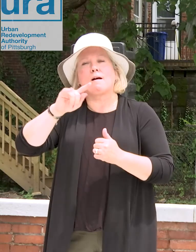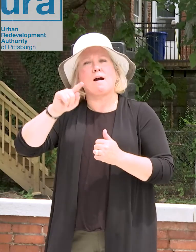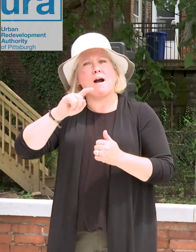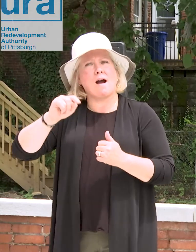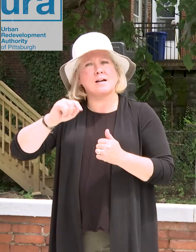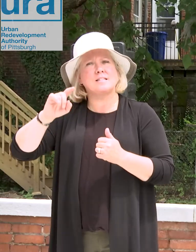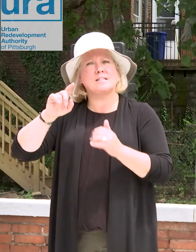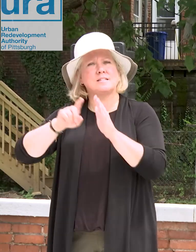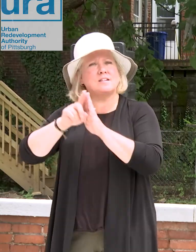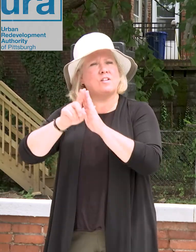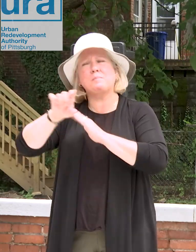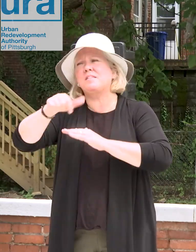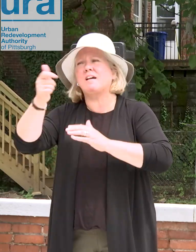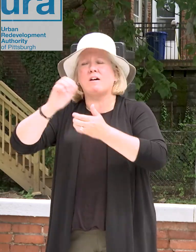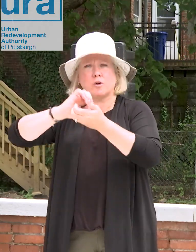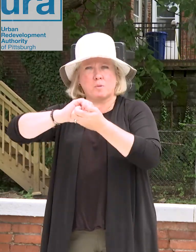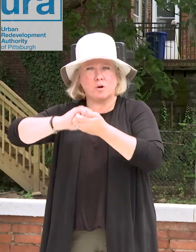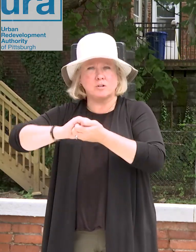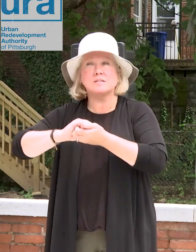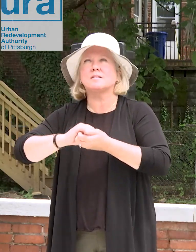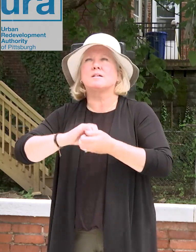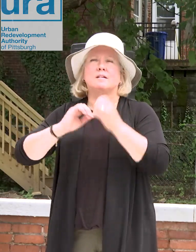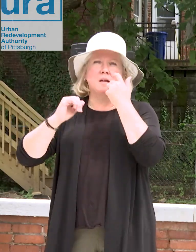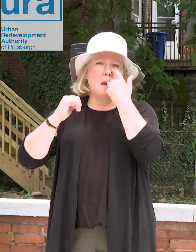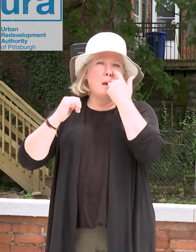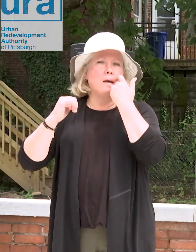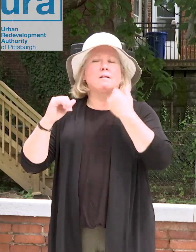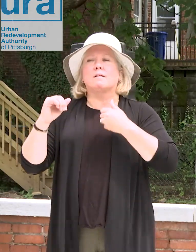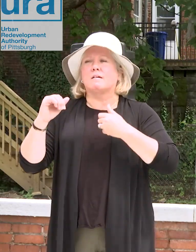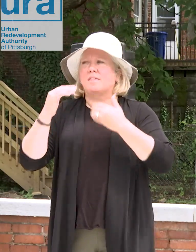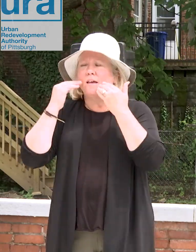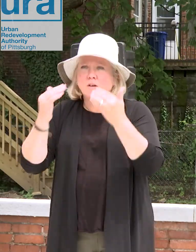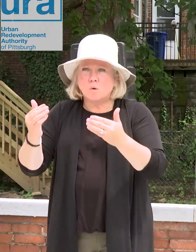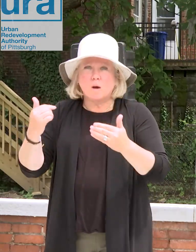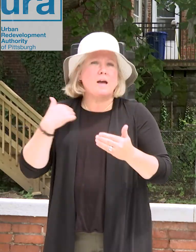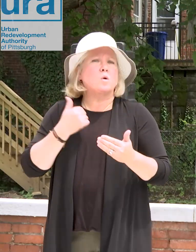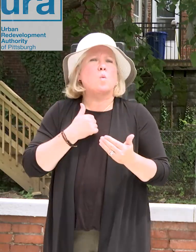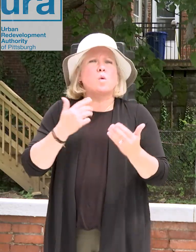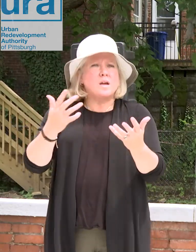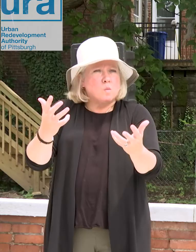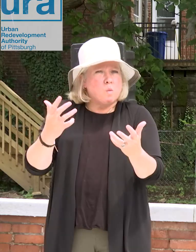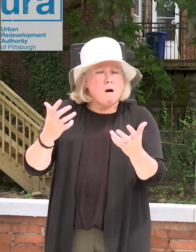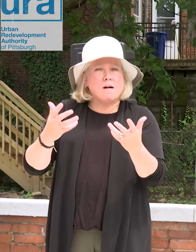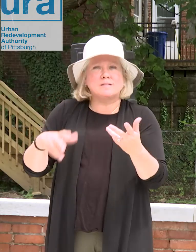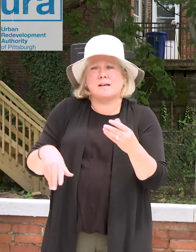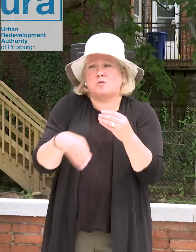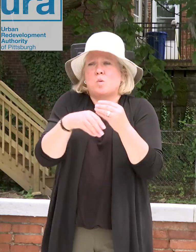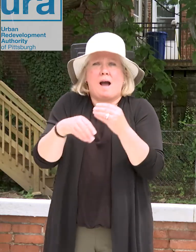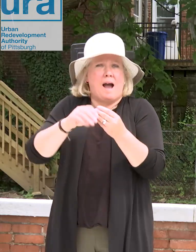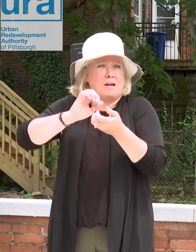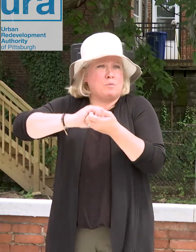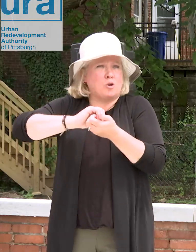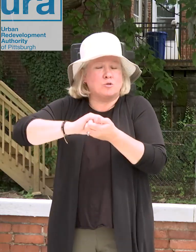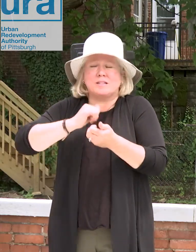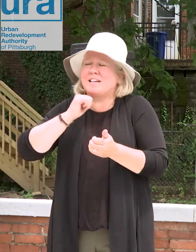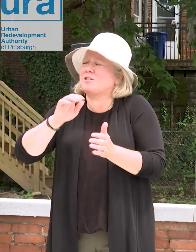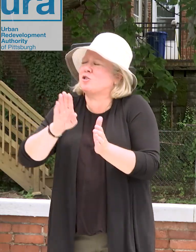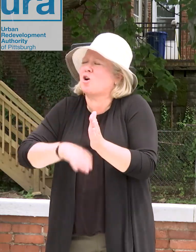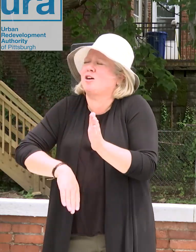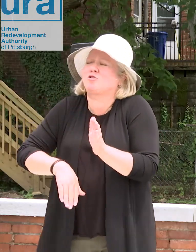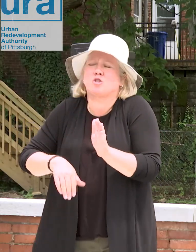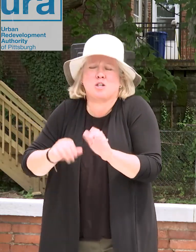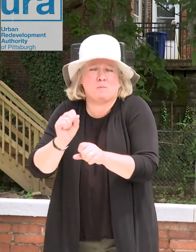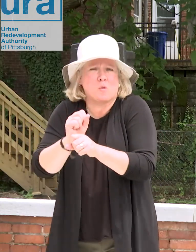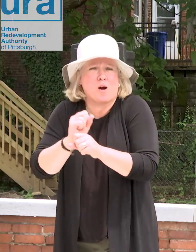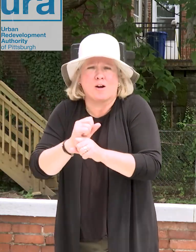possible. And I want to add to that clarion call that we are looking for additional partnership. This is not cheap work. I've looked through the URA's couch cushions a lot of